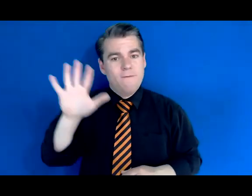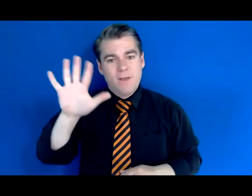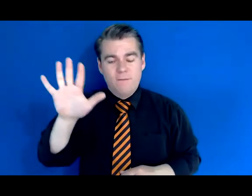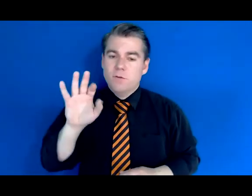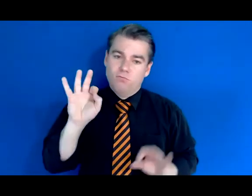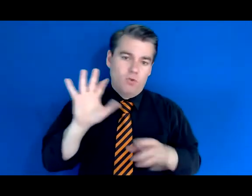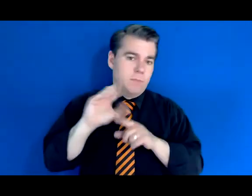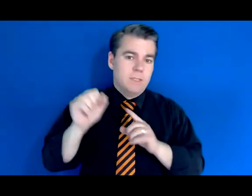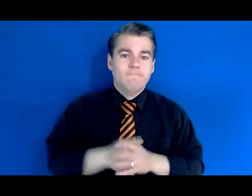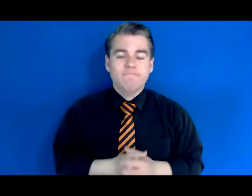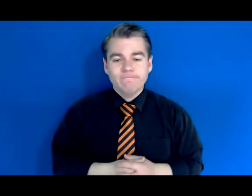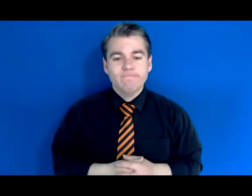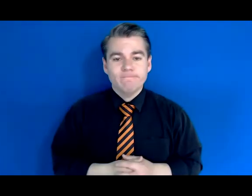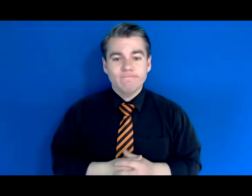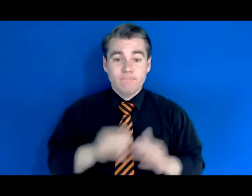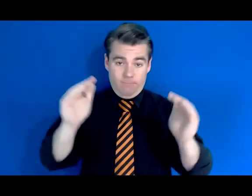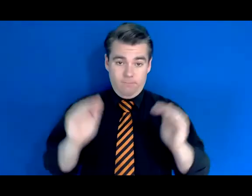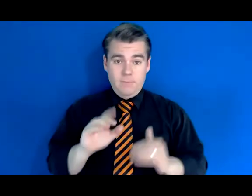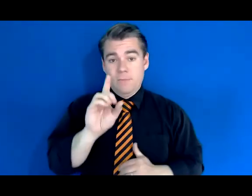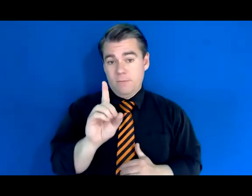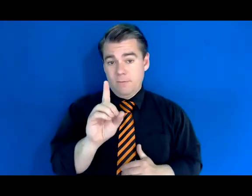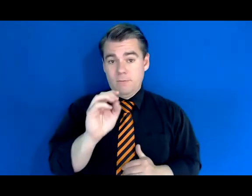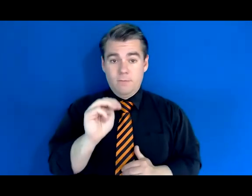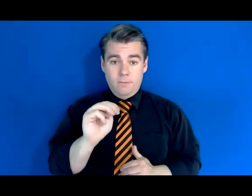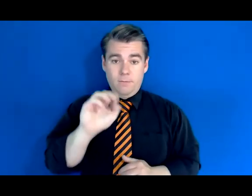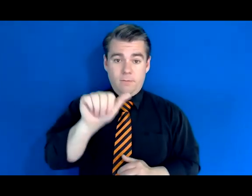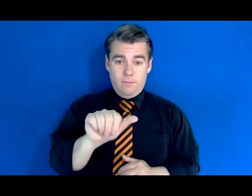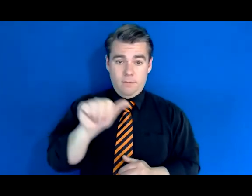Okay, let's talk about DMAA.